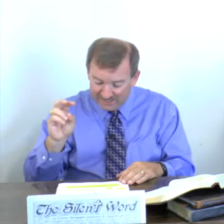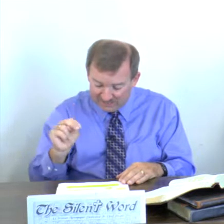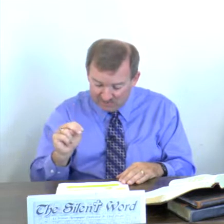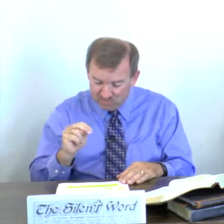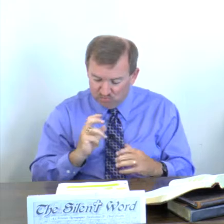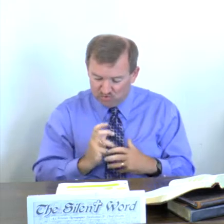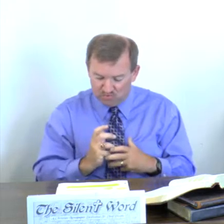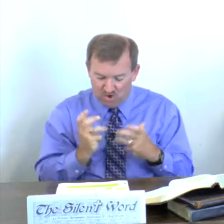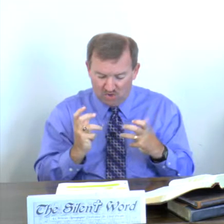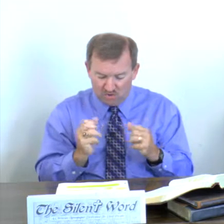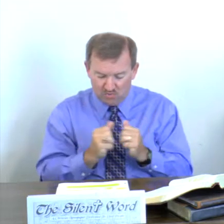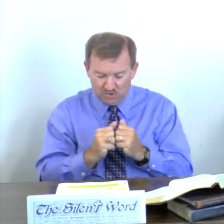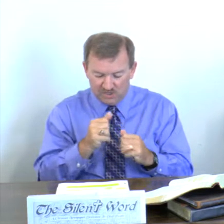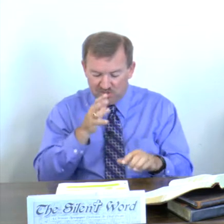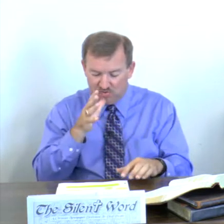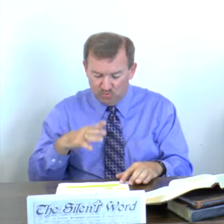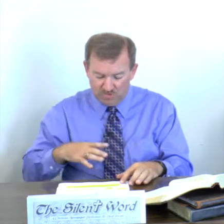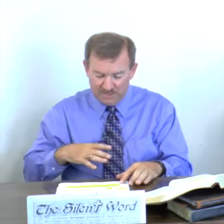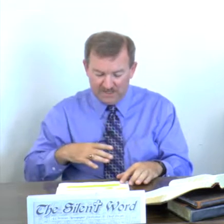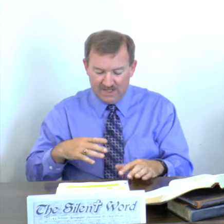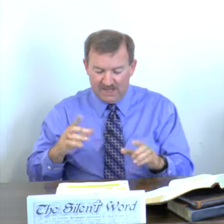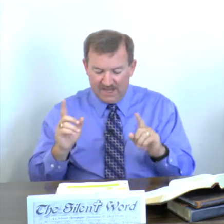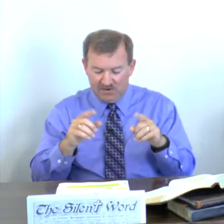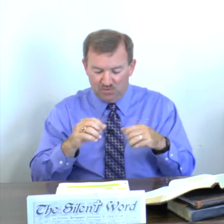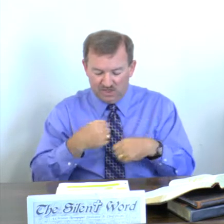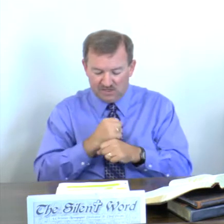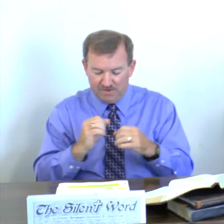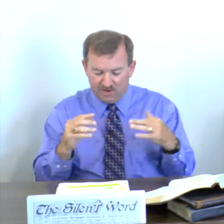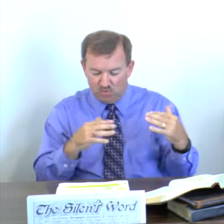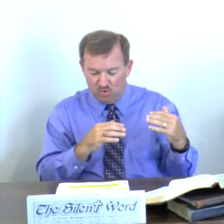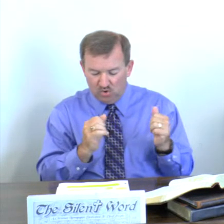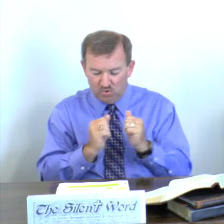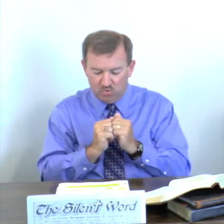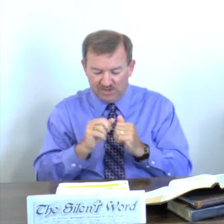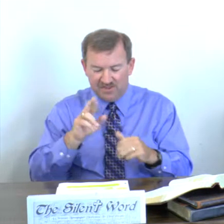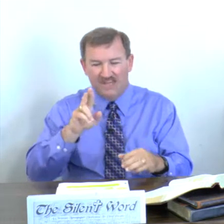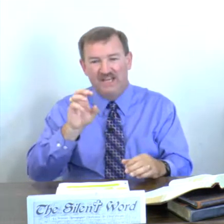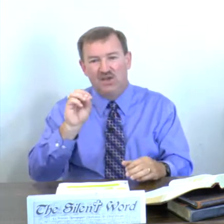the dragon was wroth with the woman and went to make war with the